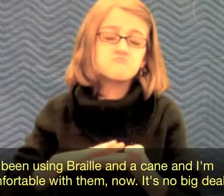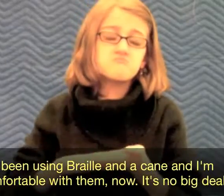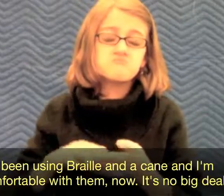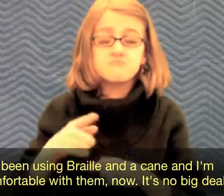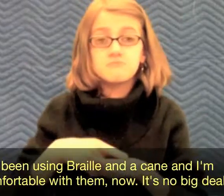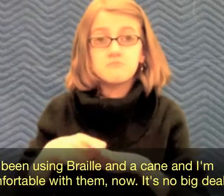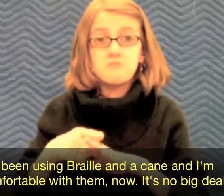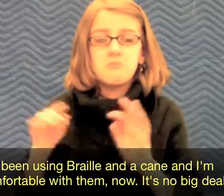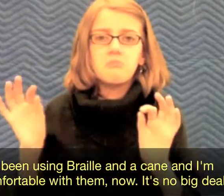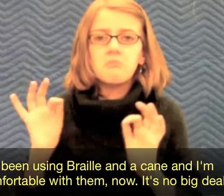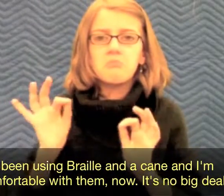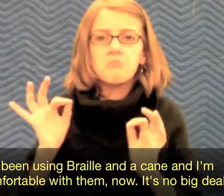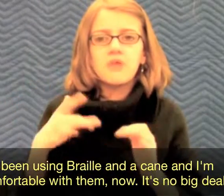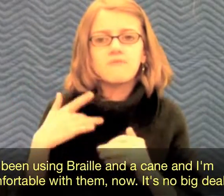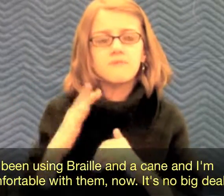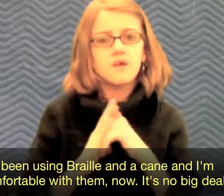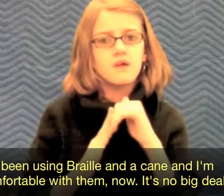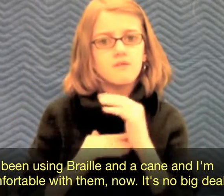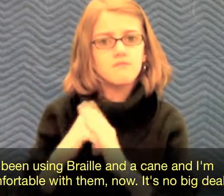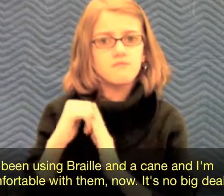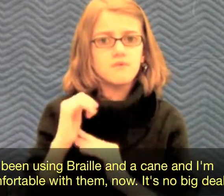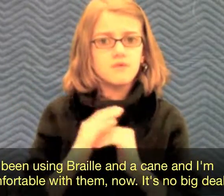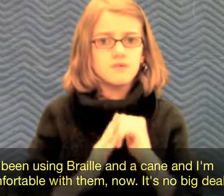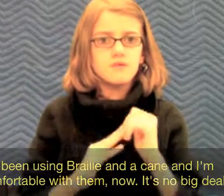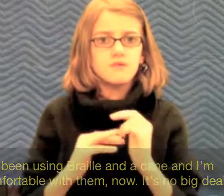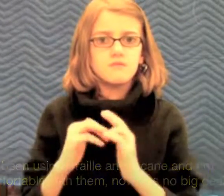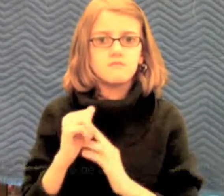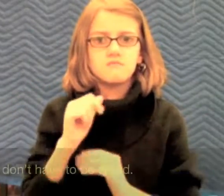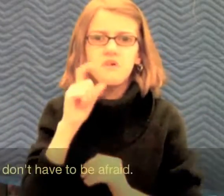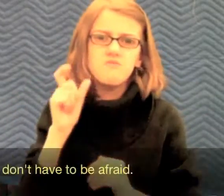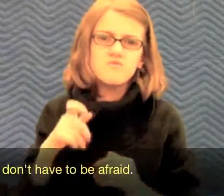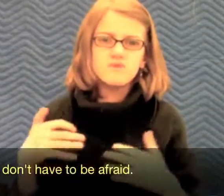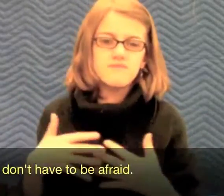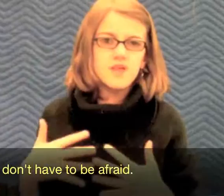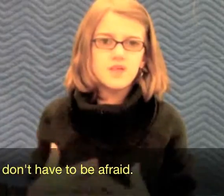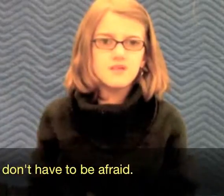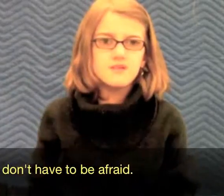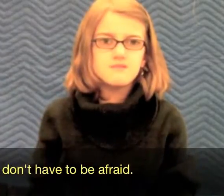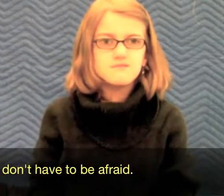I've been using Braille and a cane and it's no big deal. I'm comfortable with them. You don't have to be afraid.